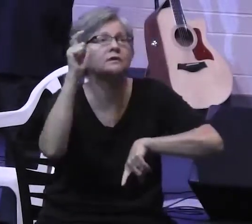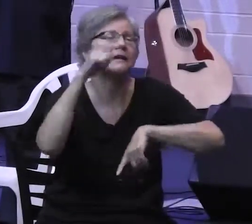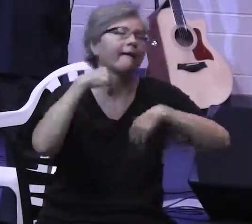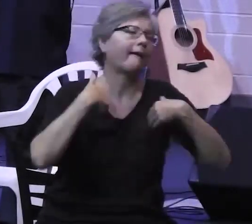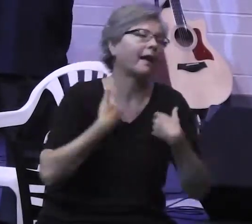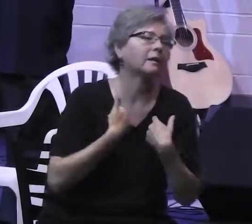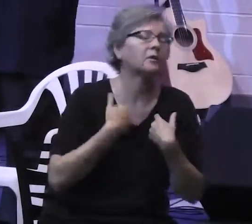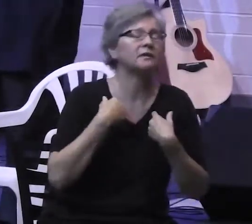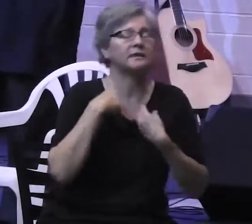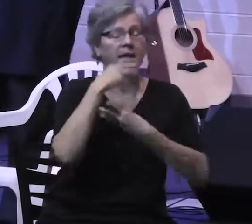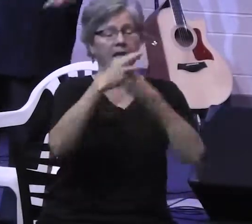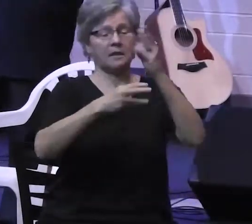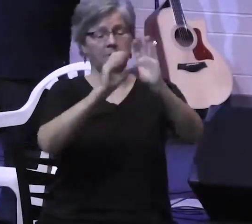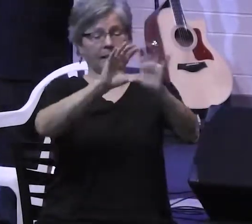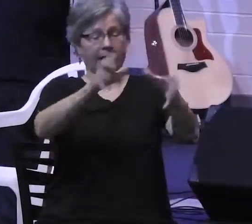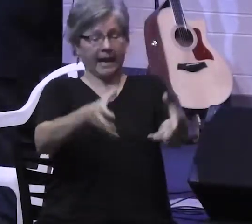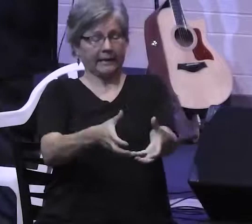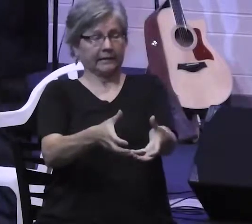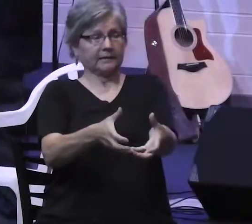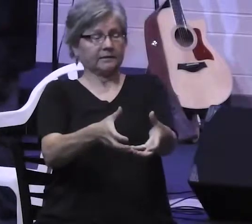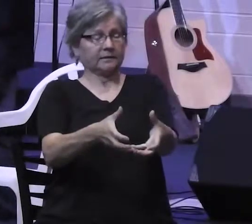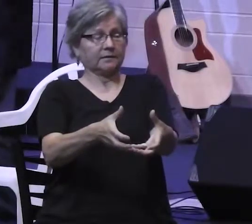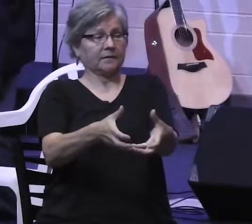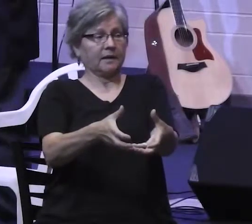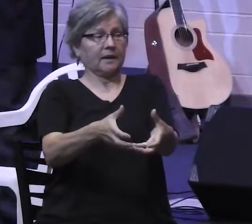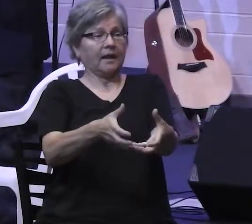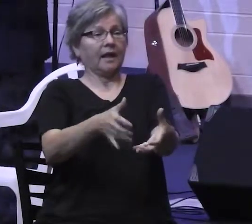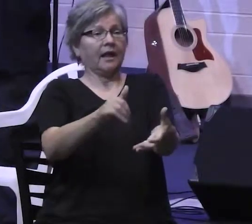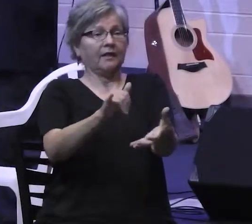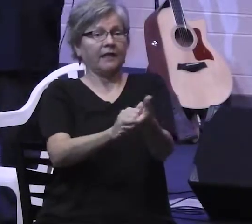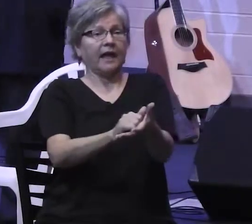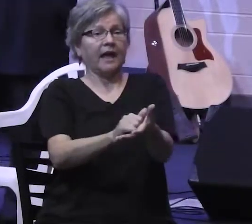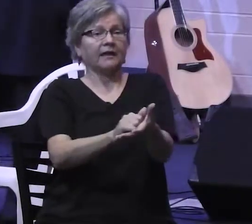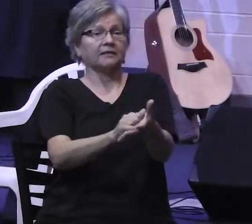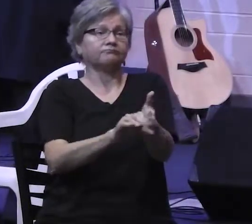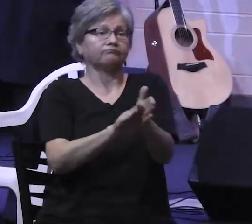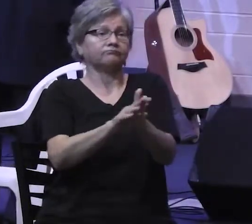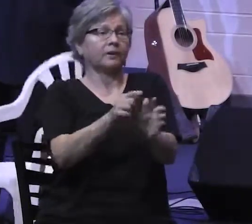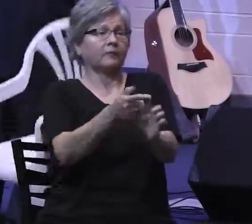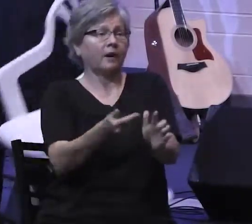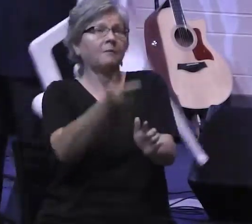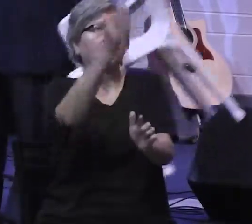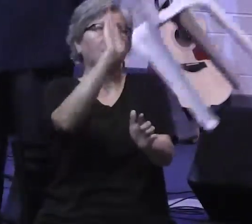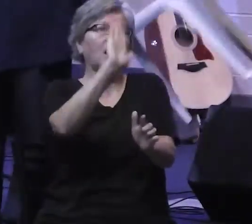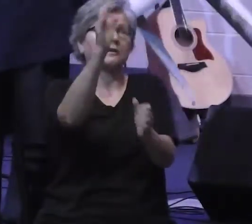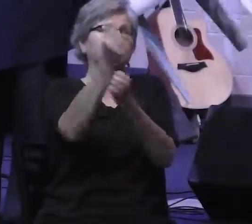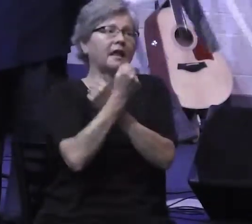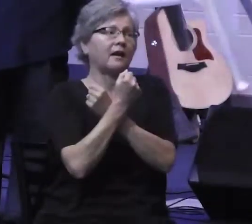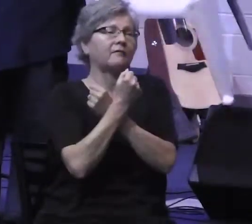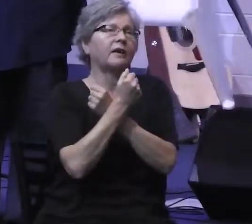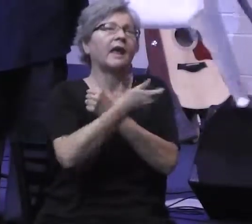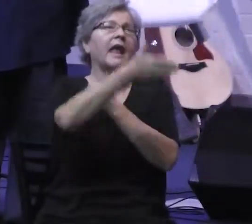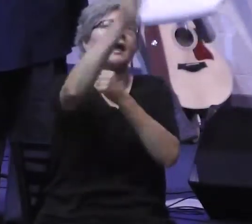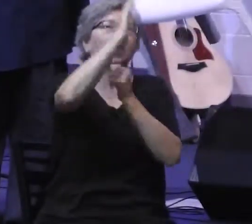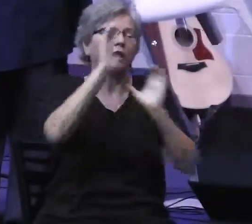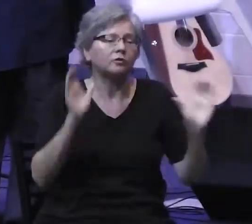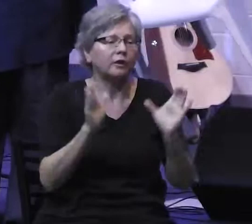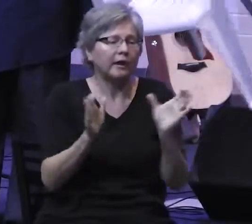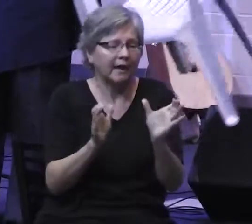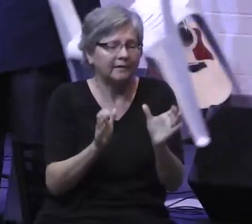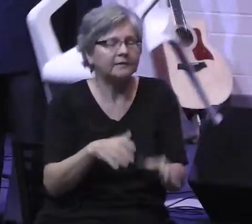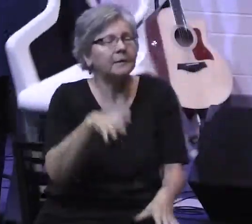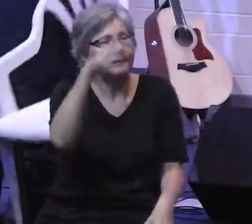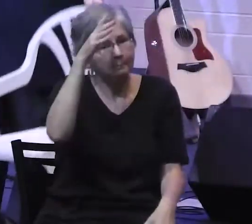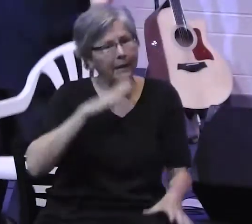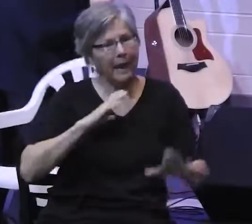animals and the whole planet. It all comes together and it culminates out of God's love, and he creates mankind. So we'll let this little one to be mankind. Is that all right?